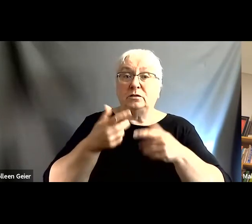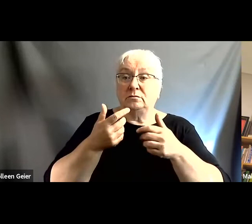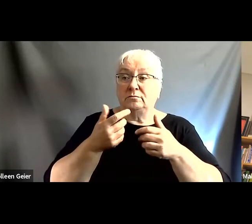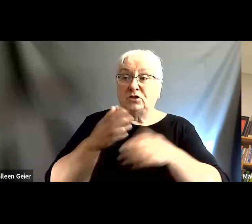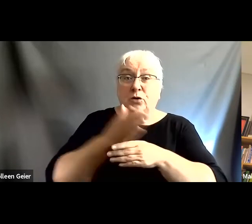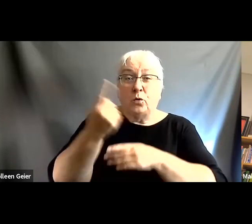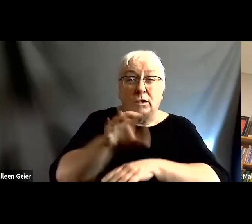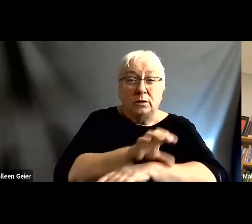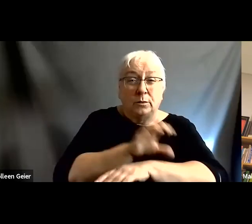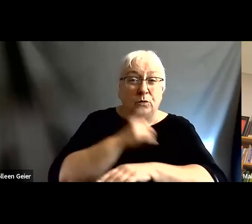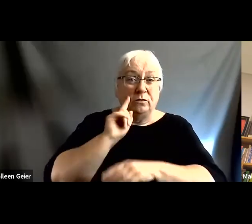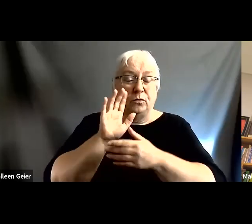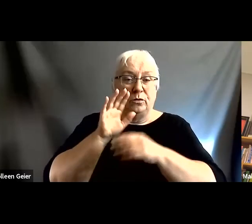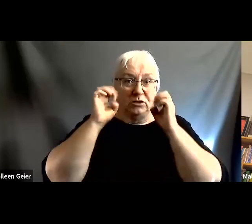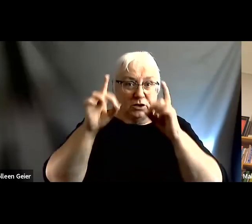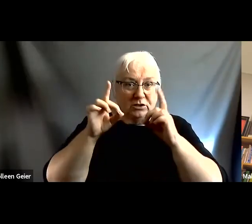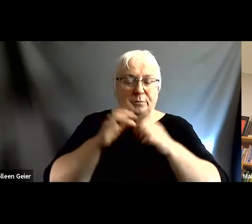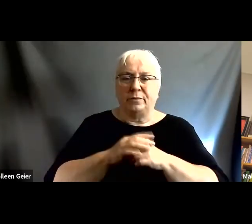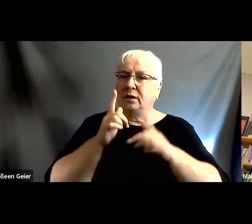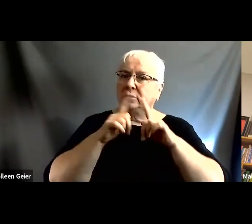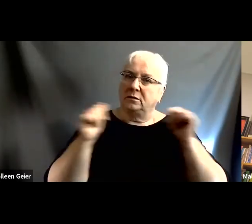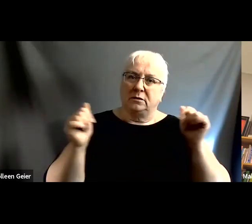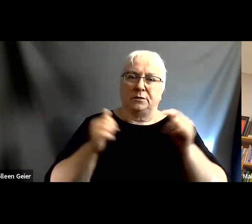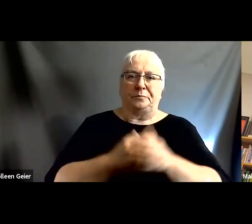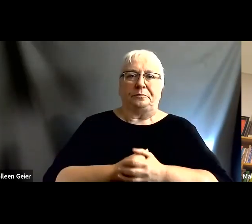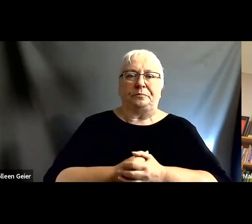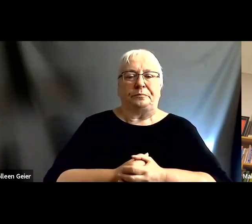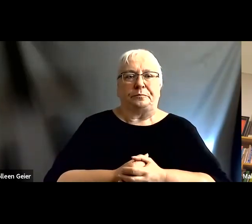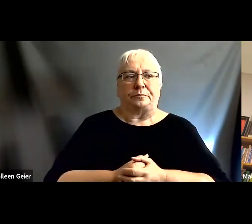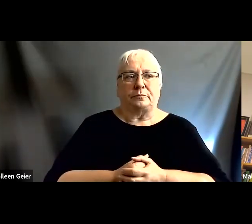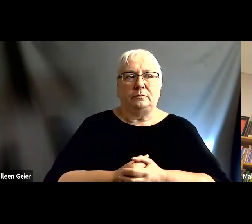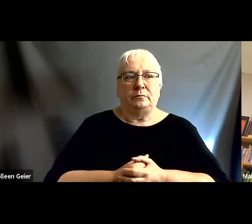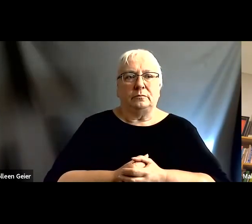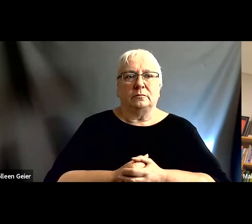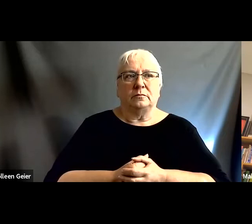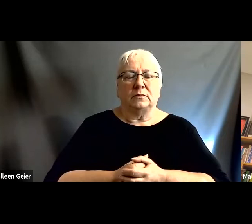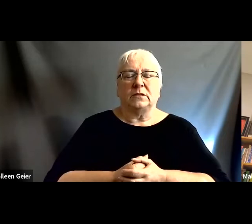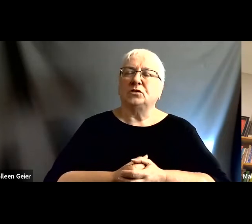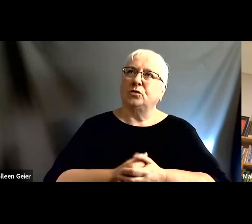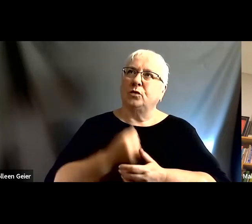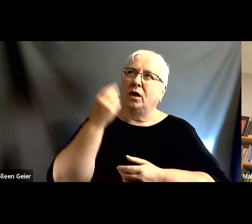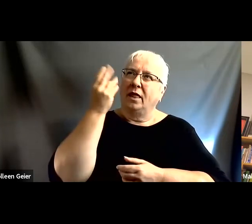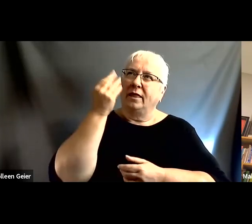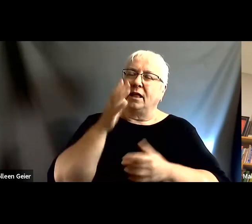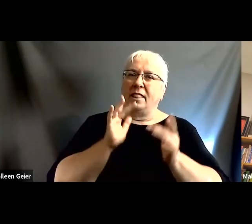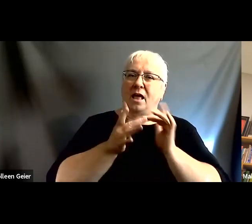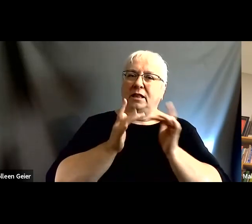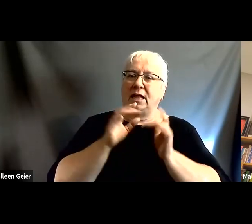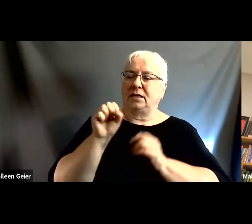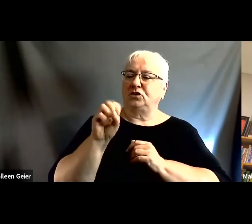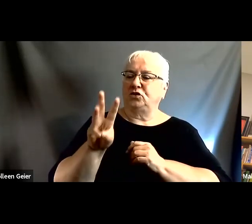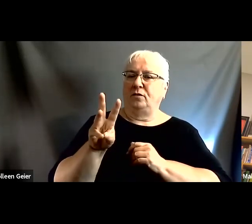device, all these things do happen. So I think the online software industry is looking at